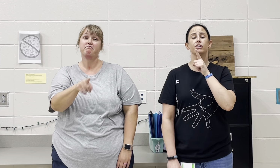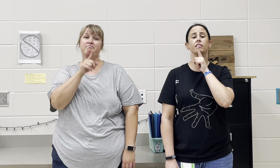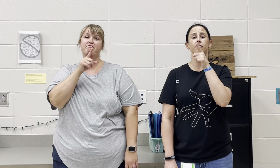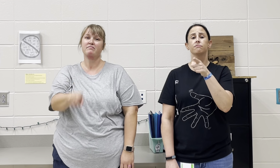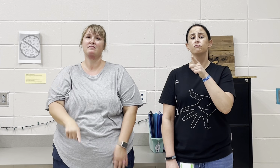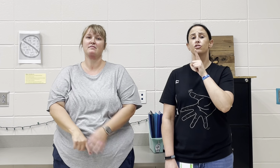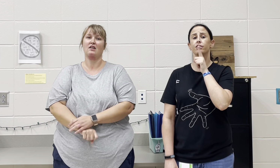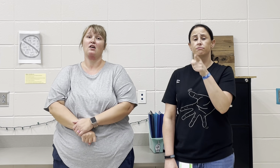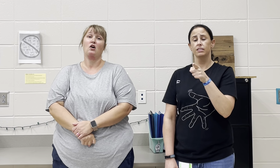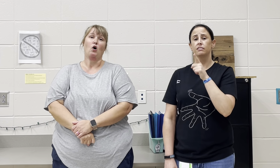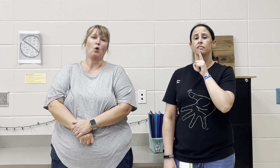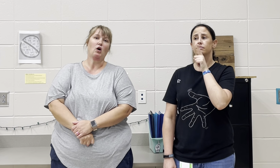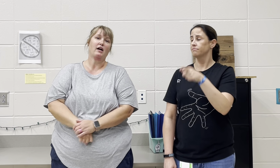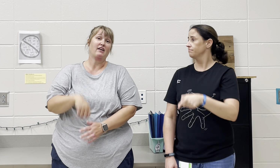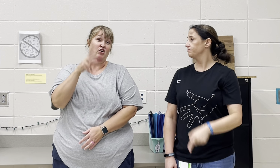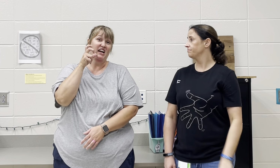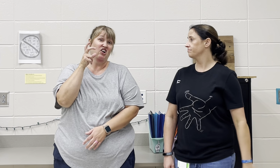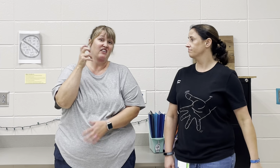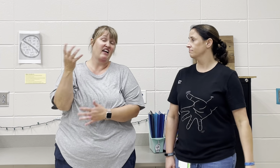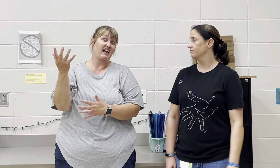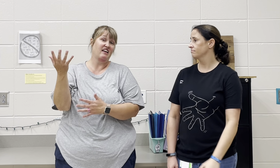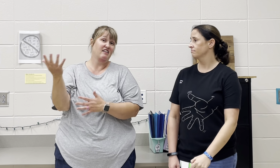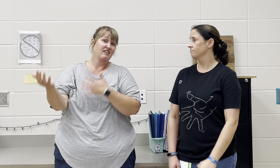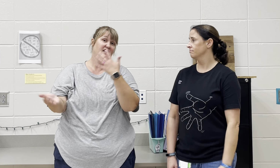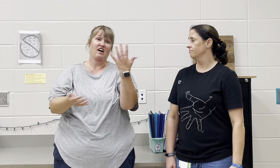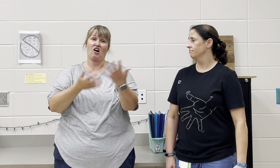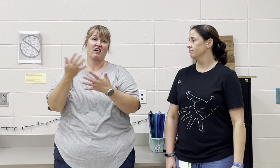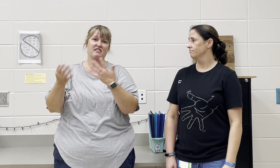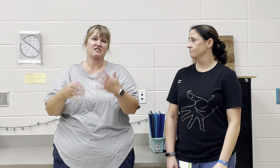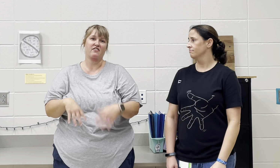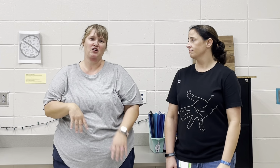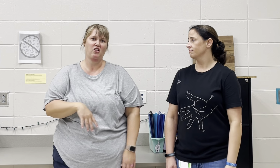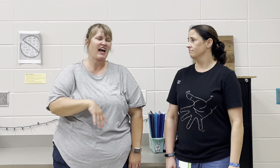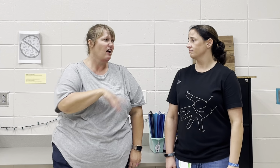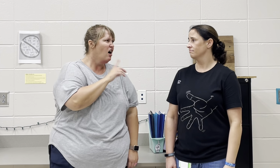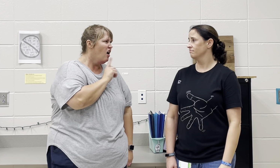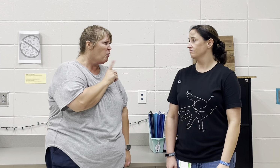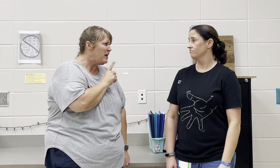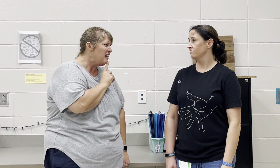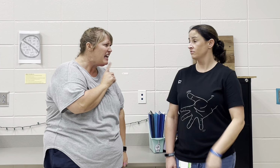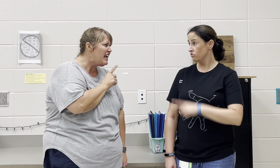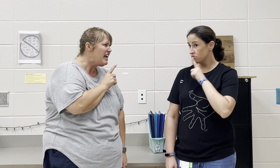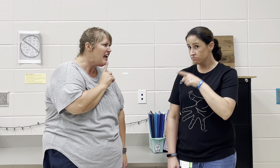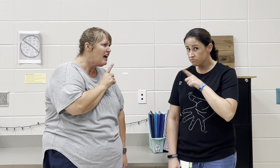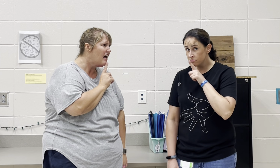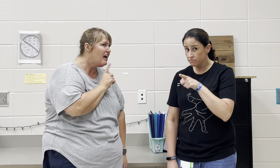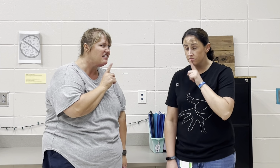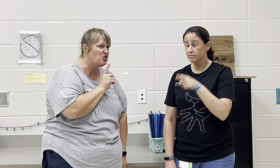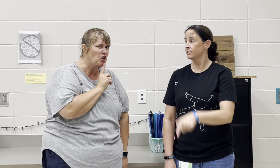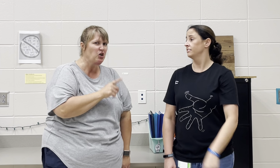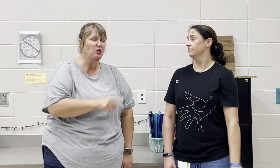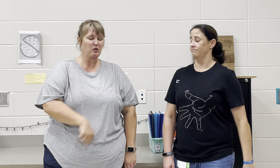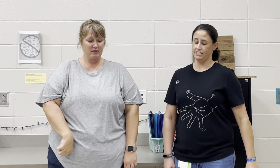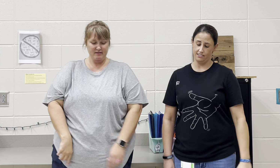really, true. Or if you're hearing like all kinds of stuff and you're like, oh, really? Is it true?